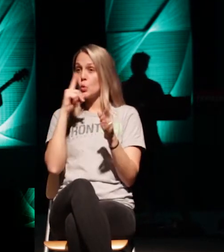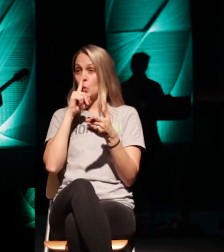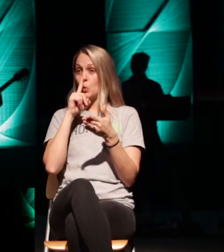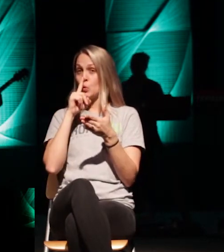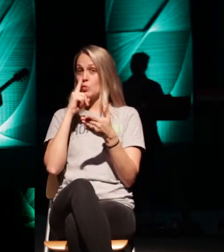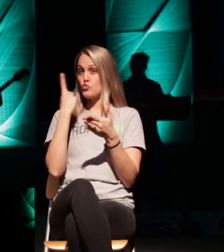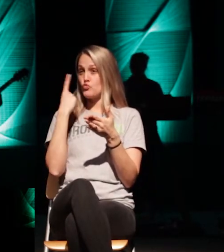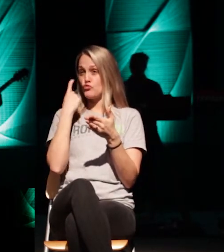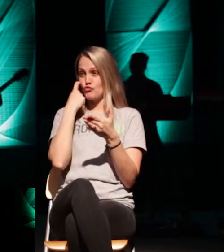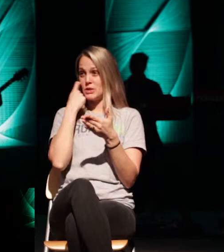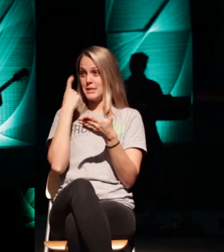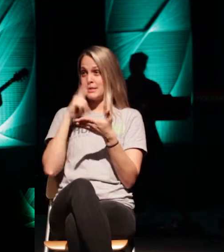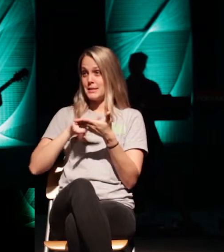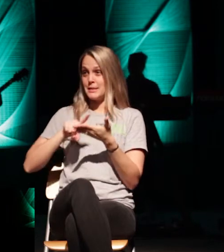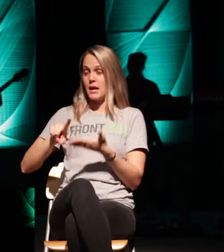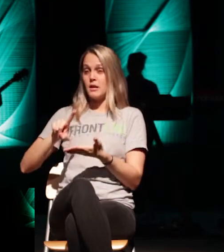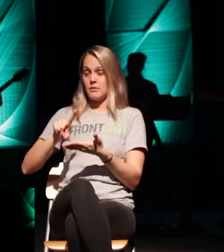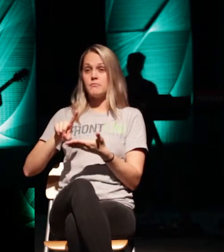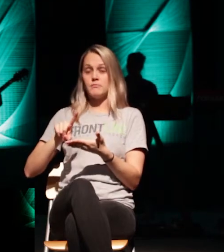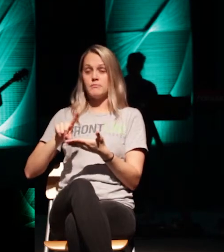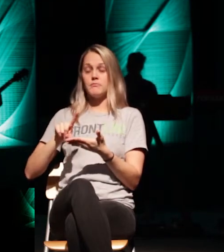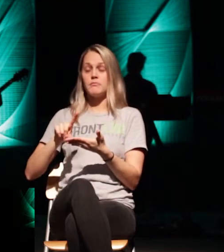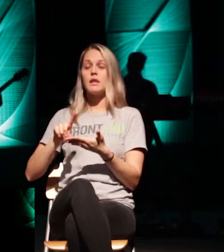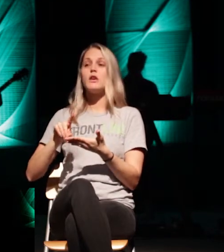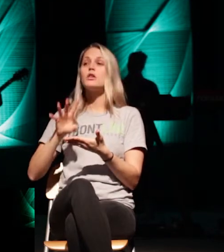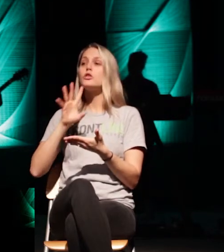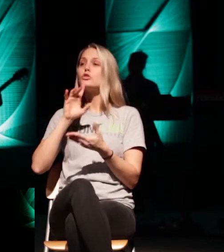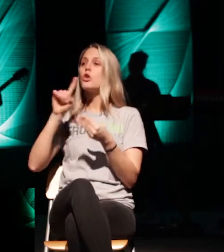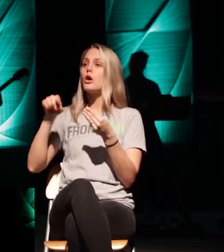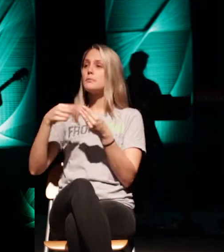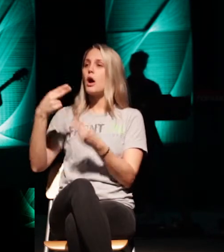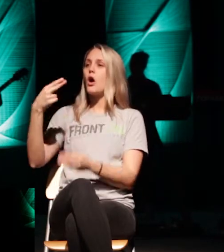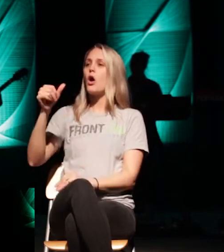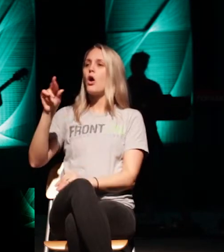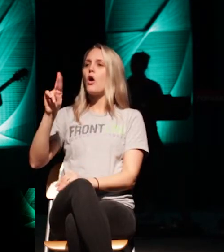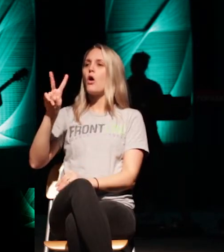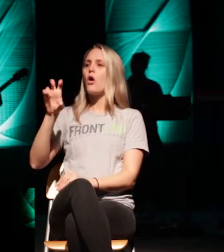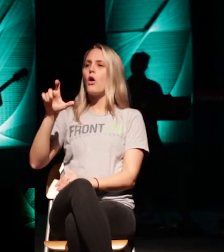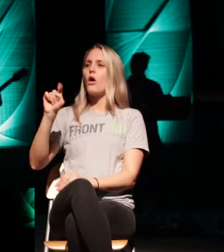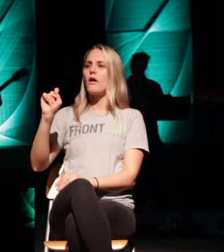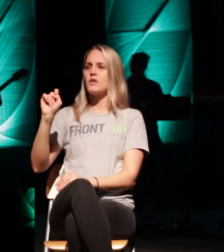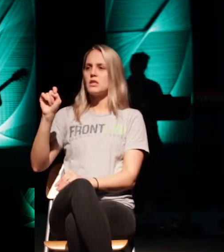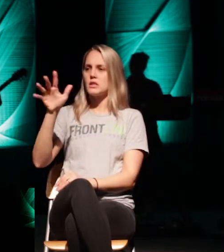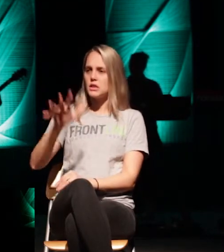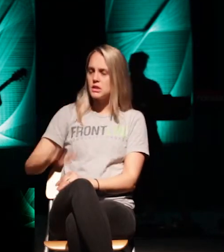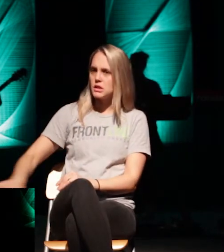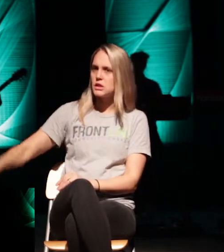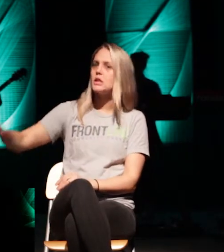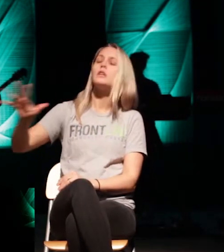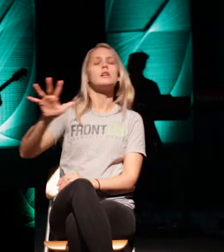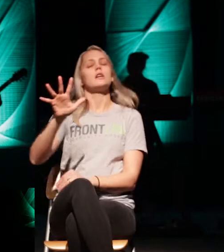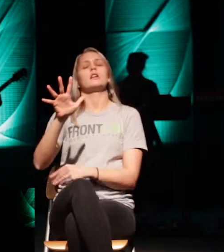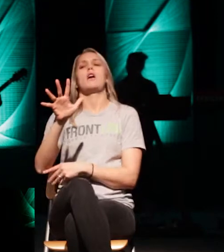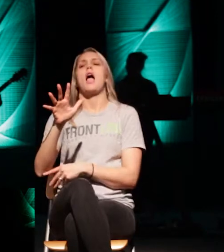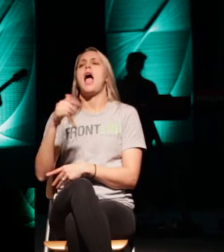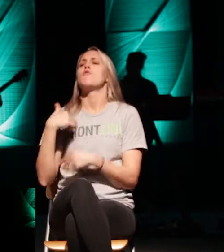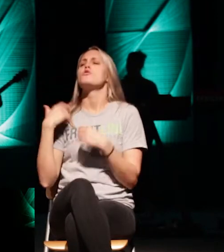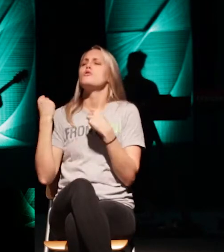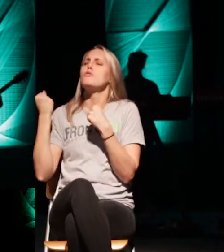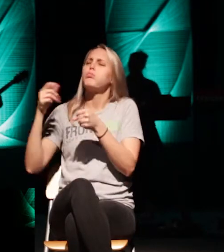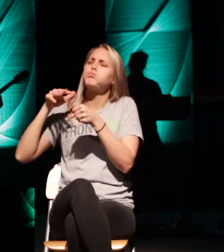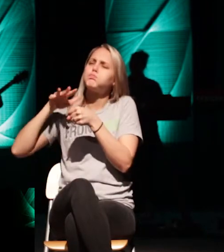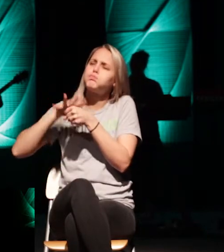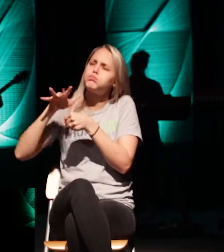that talks about the harvest. And what they said is the harvest is so plentiful all around us, and yet a lot of us think